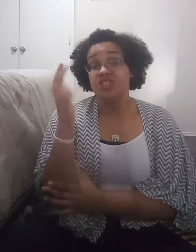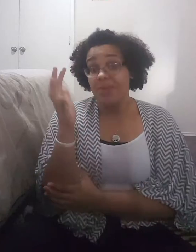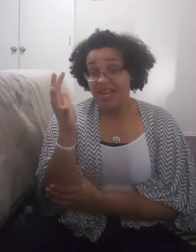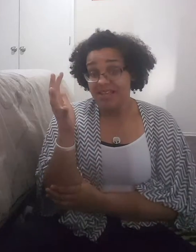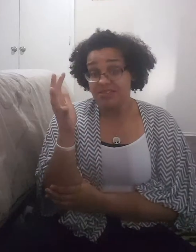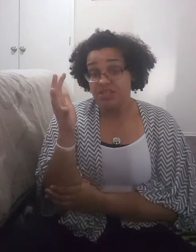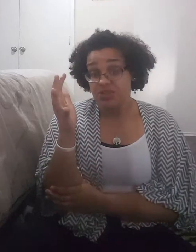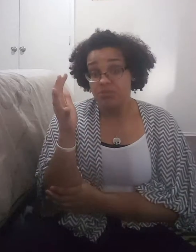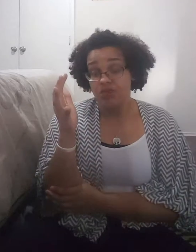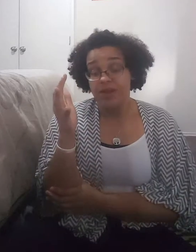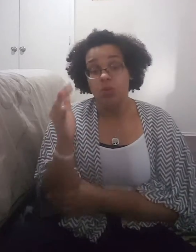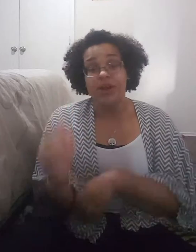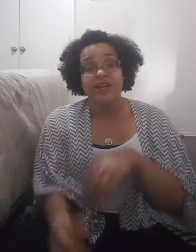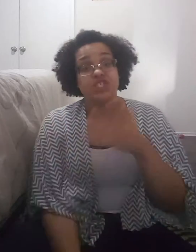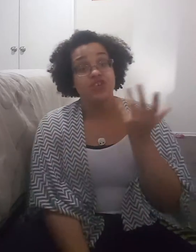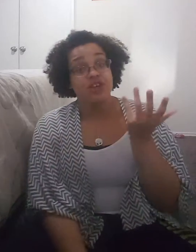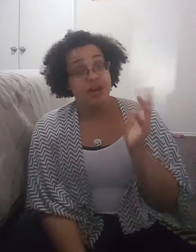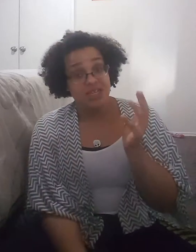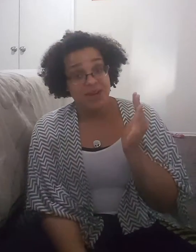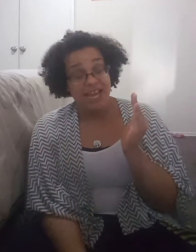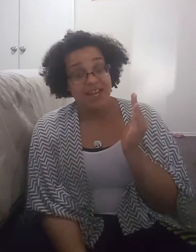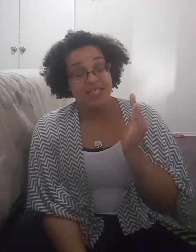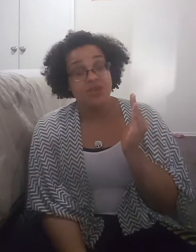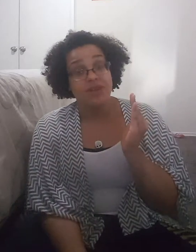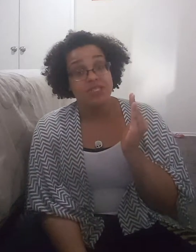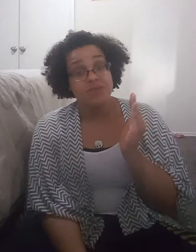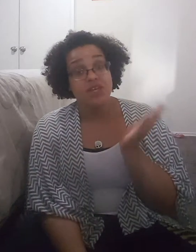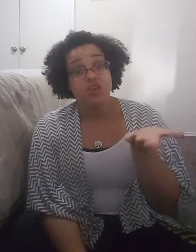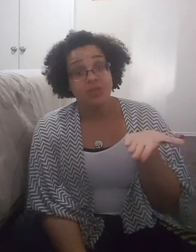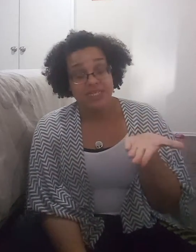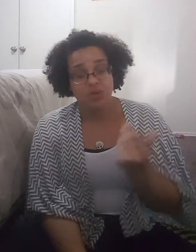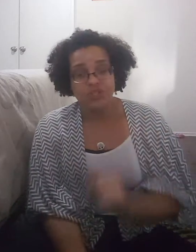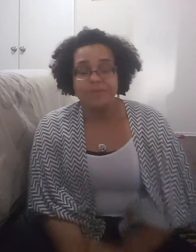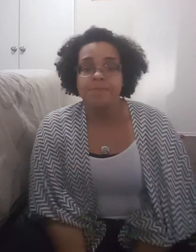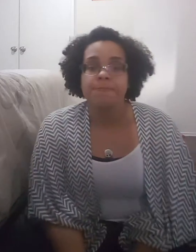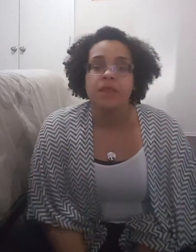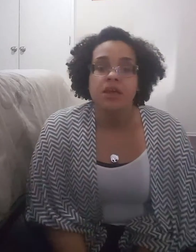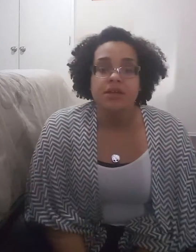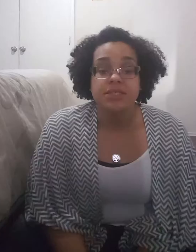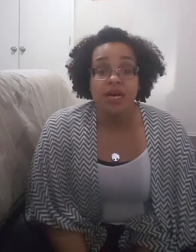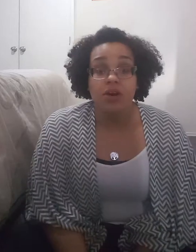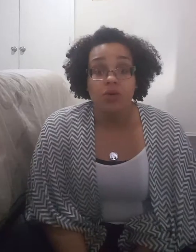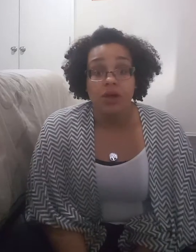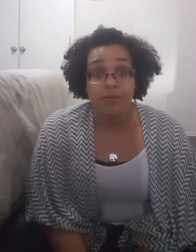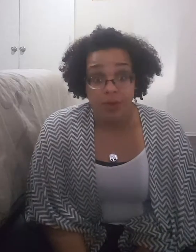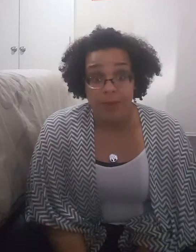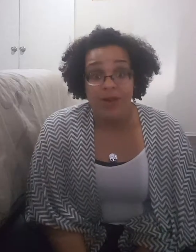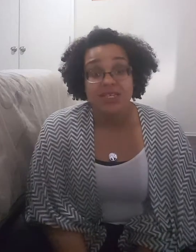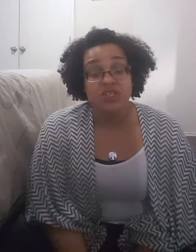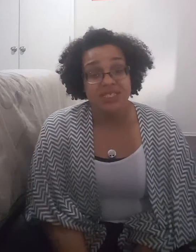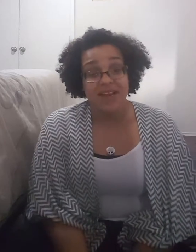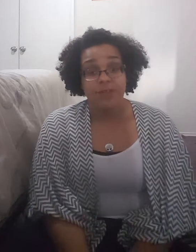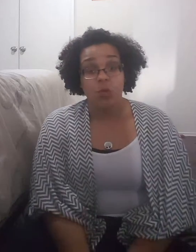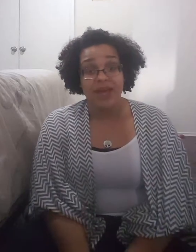dominant hand is going to do the movement, whereas your non-dominant hand is going to be your placeholder. So remember I taught you the sign for when.